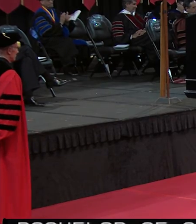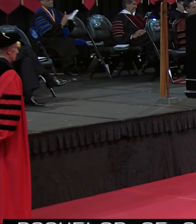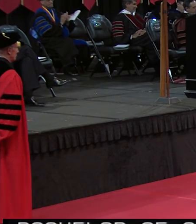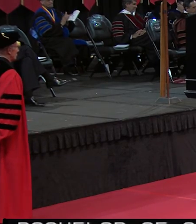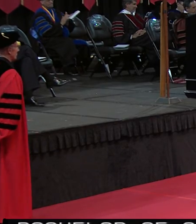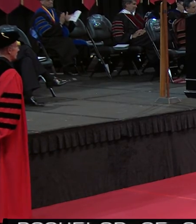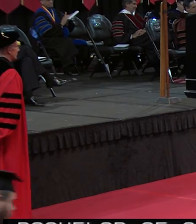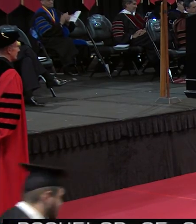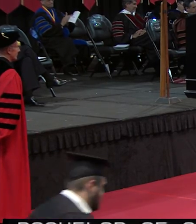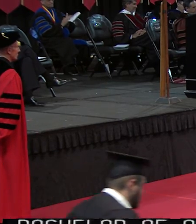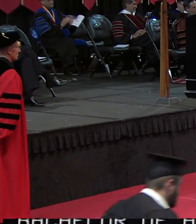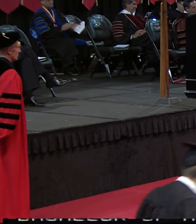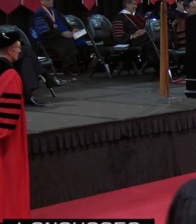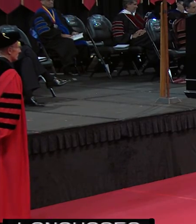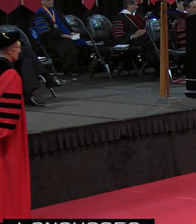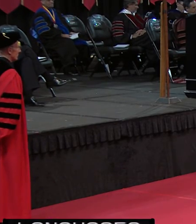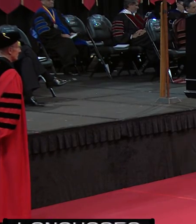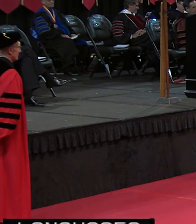Brittany Diane Birdwell.